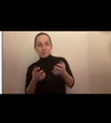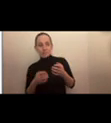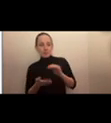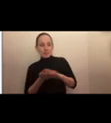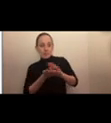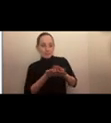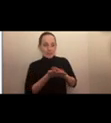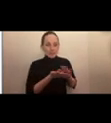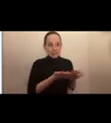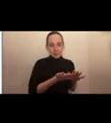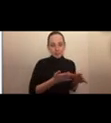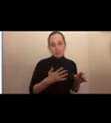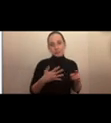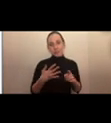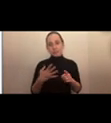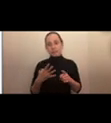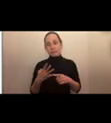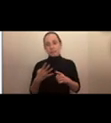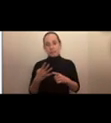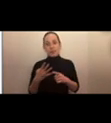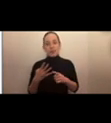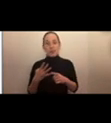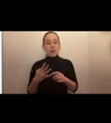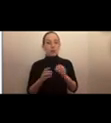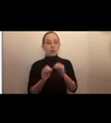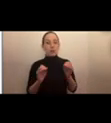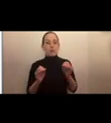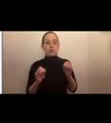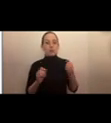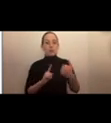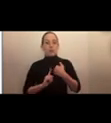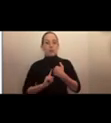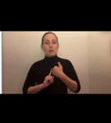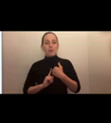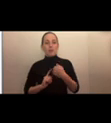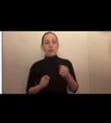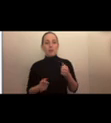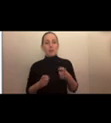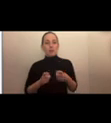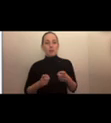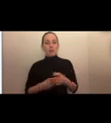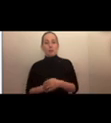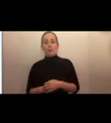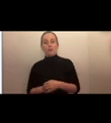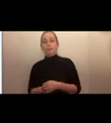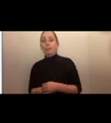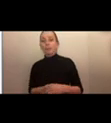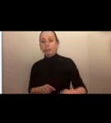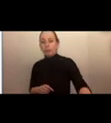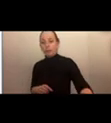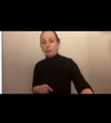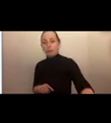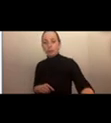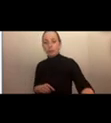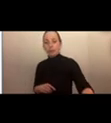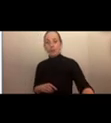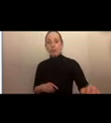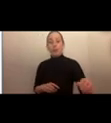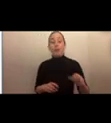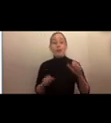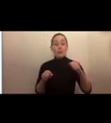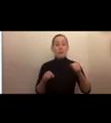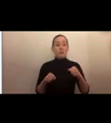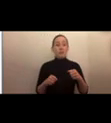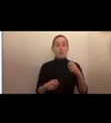such as illnesses. They don't want that and they have to be extremely clean, and a lack of self-control.